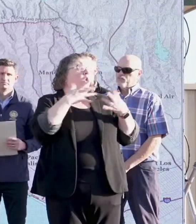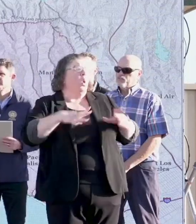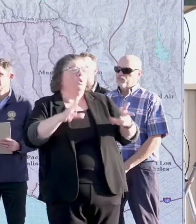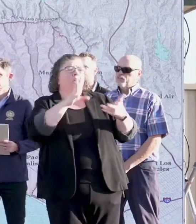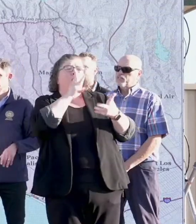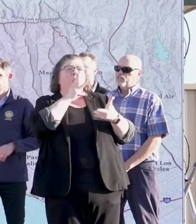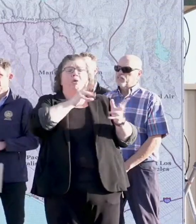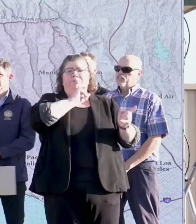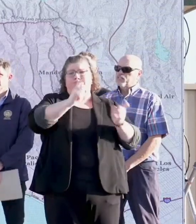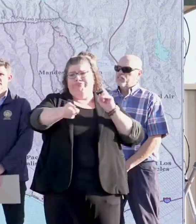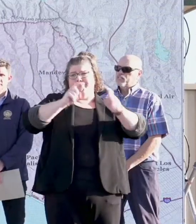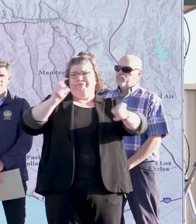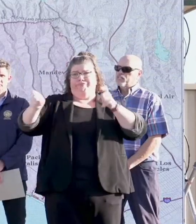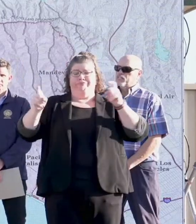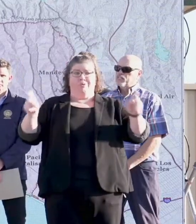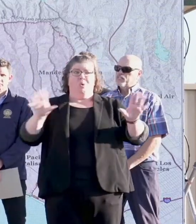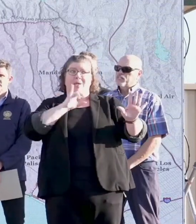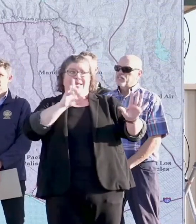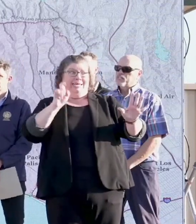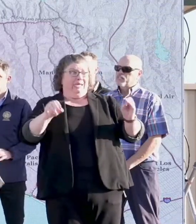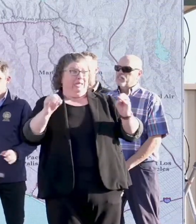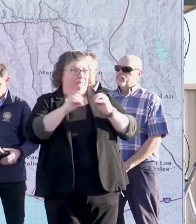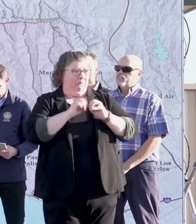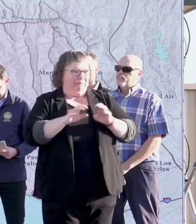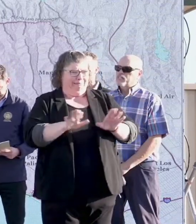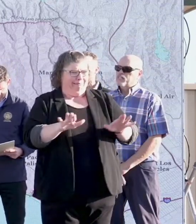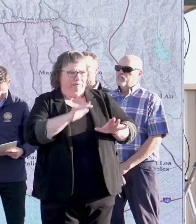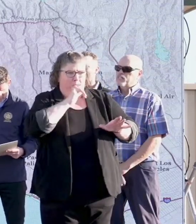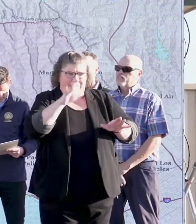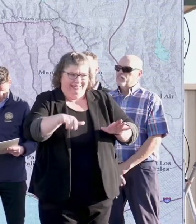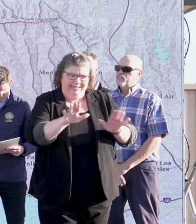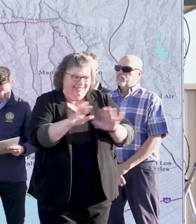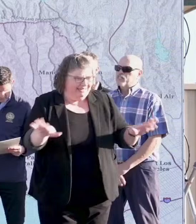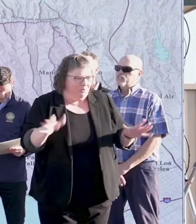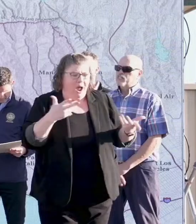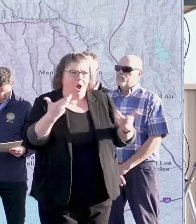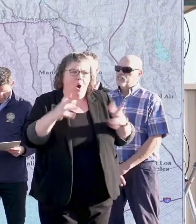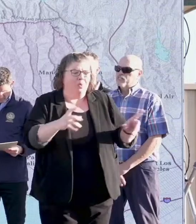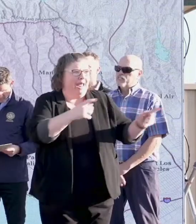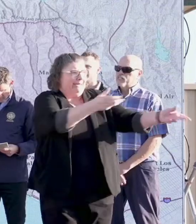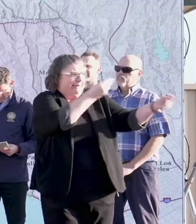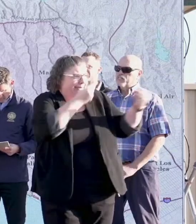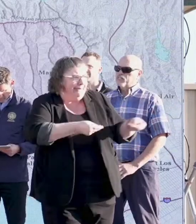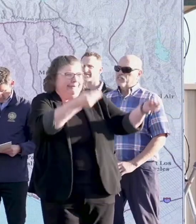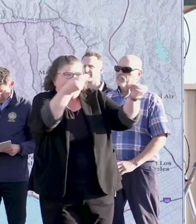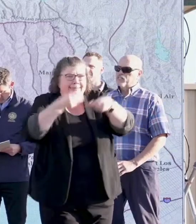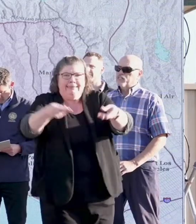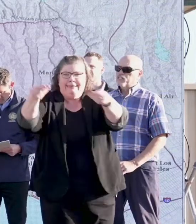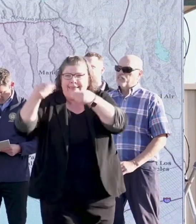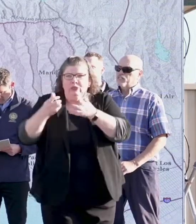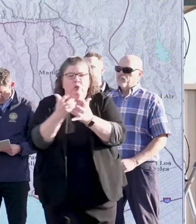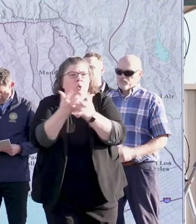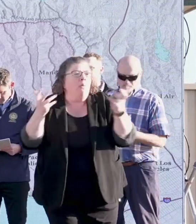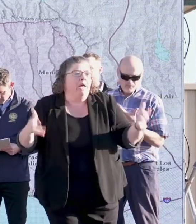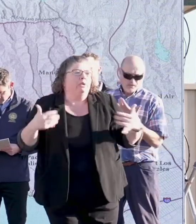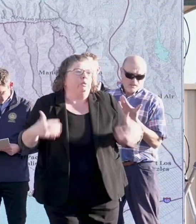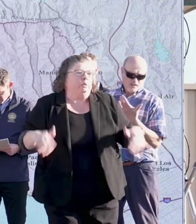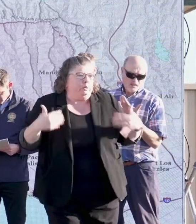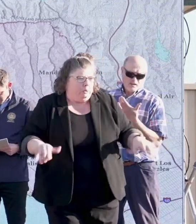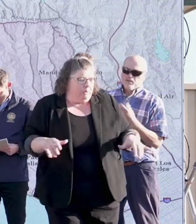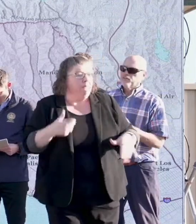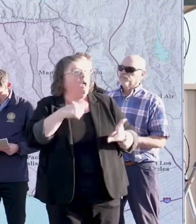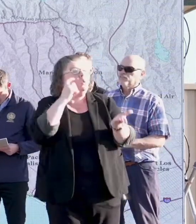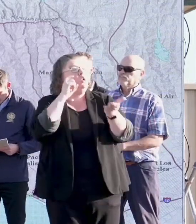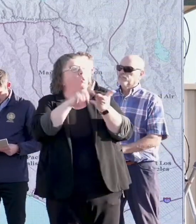We really, for the most part, don't even need those kinds of donations anymore because there's been so much generosity. But one thing that we're starting to see is